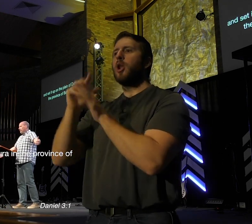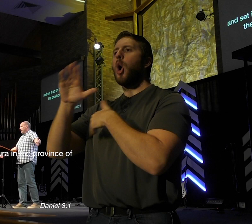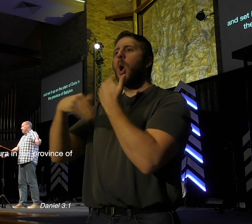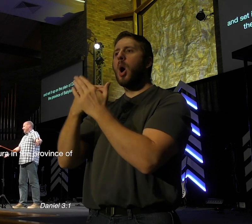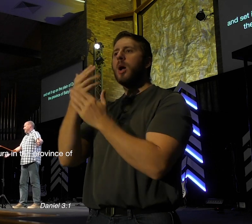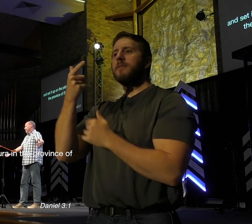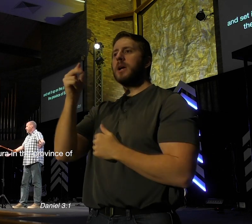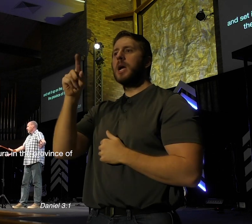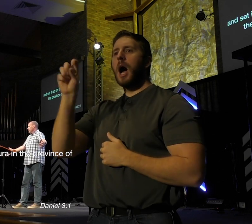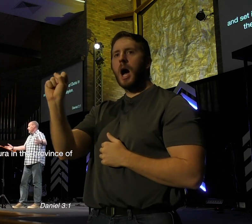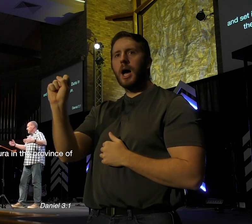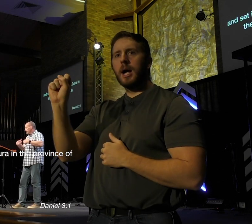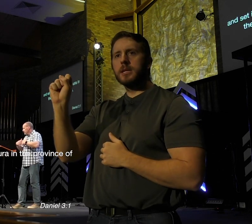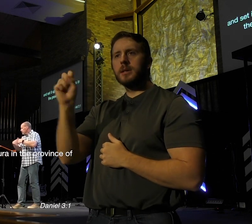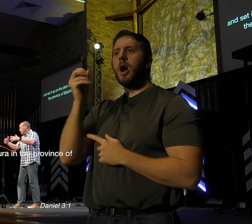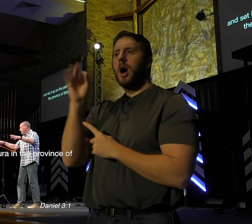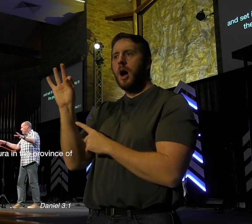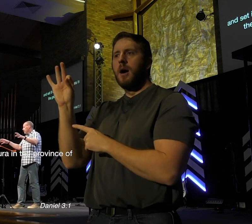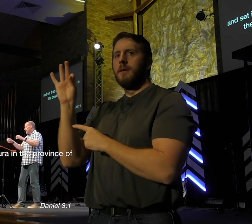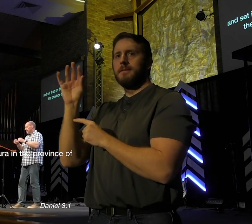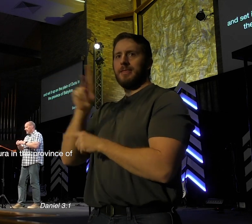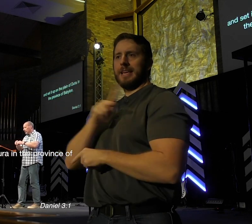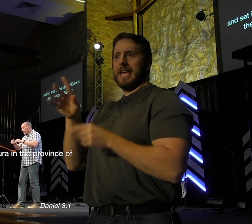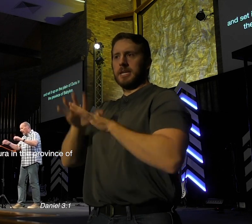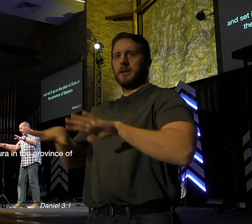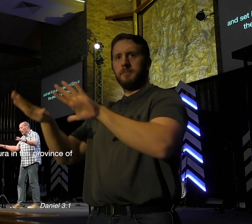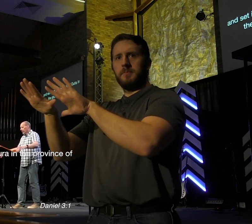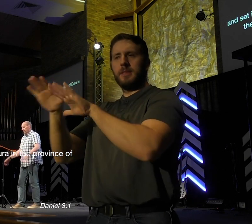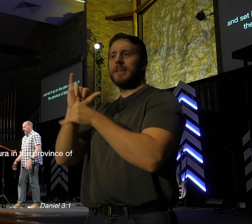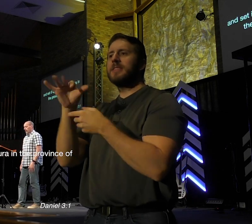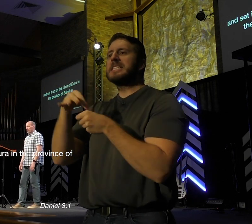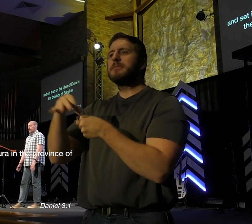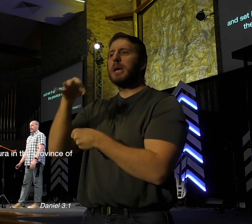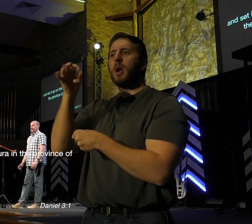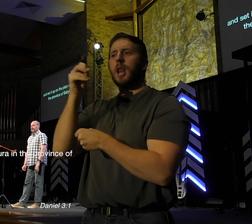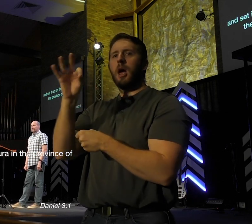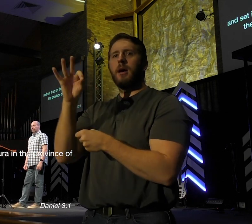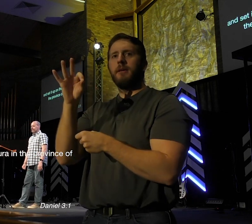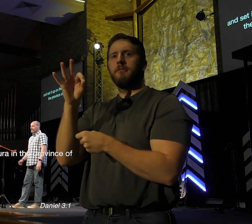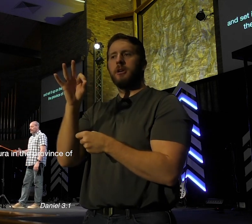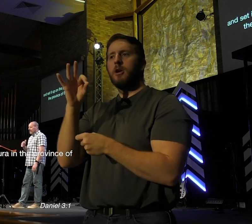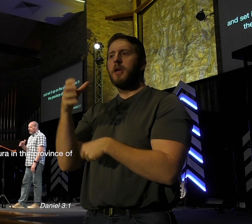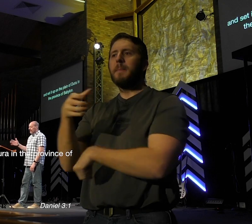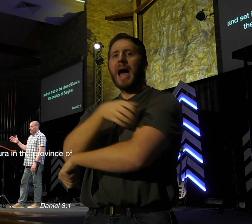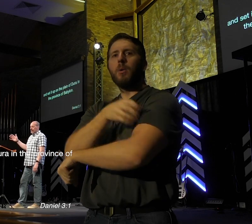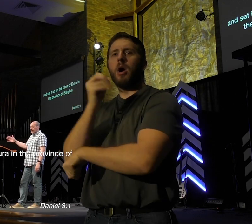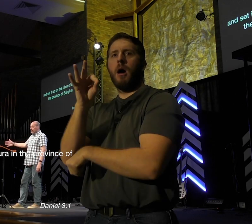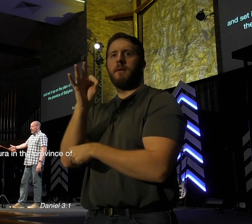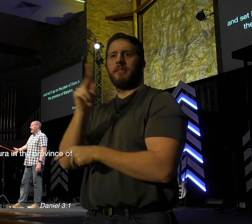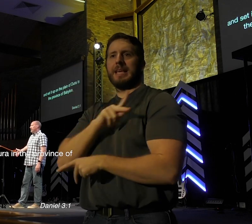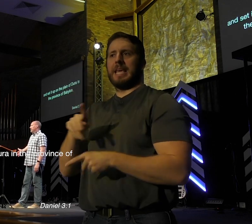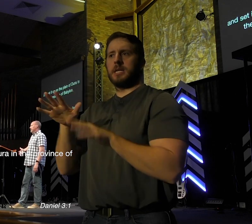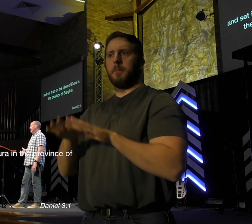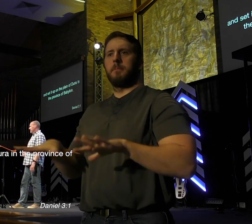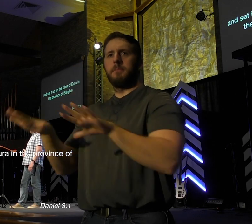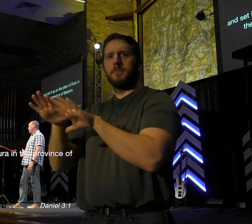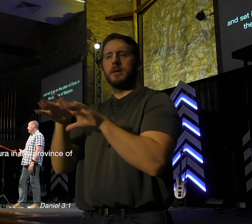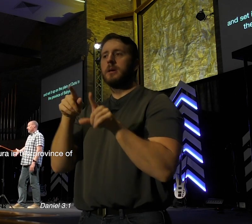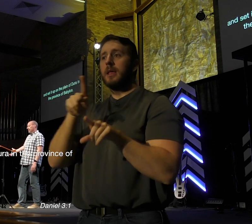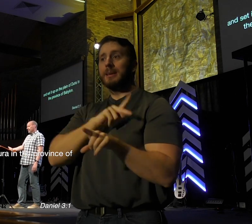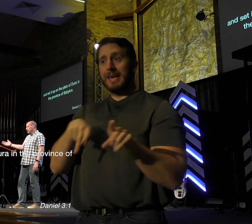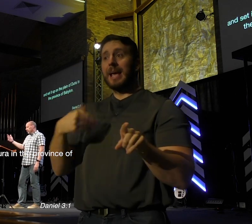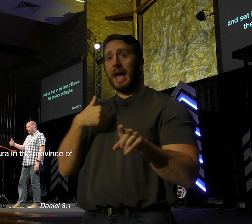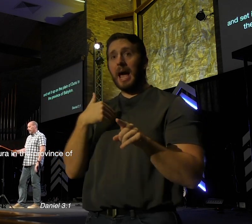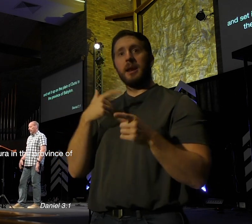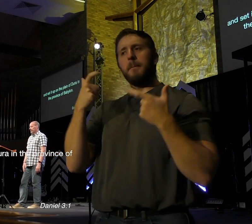gods of Babylon, as like the spirit of Babylon, the power of Babylon. Nebuchadnezzar had a vast